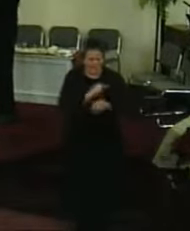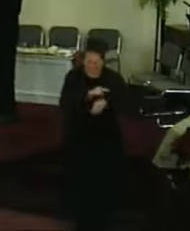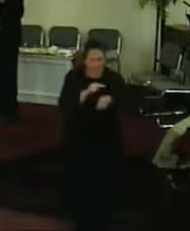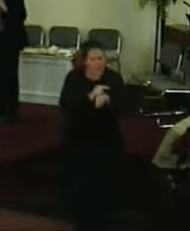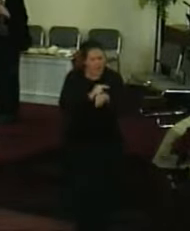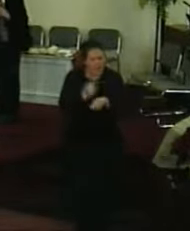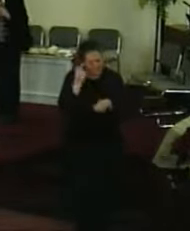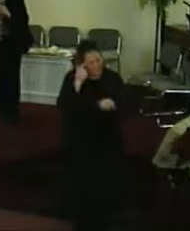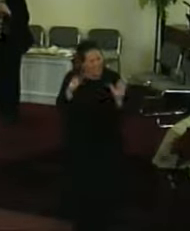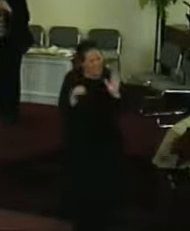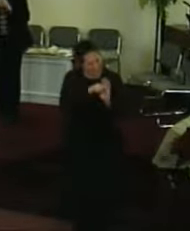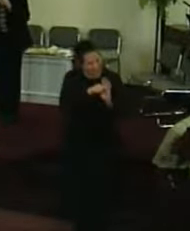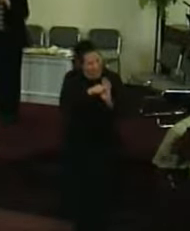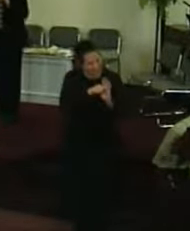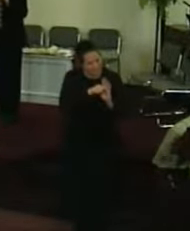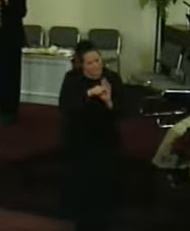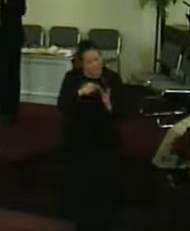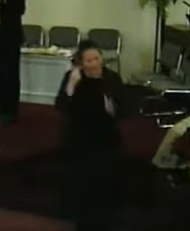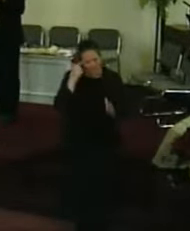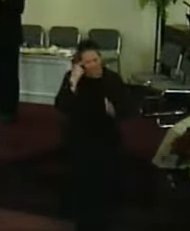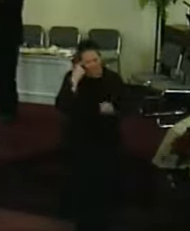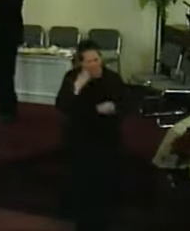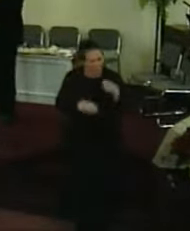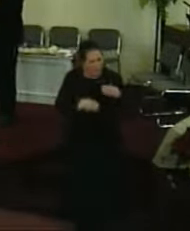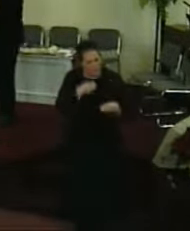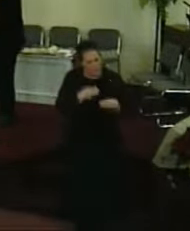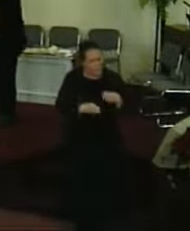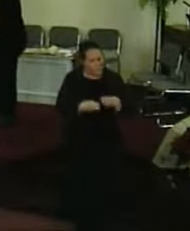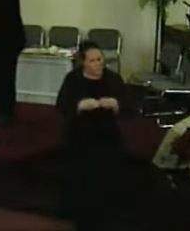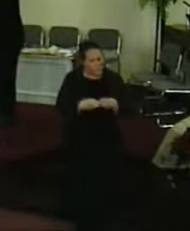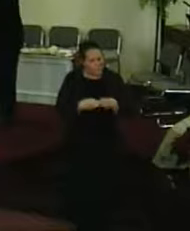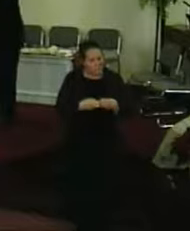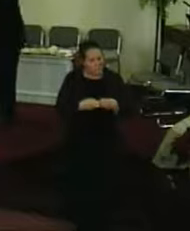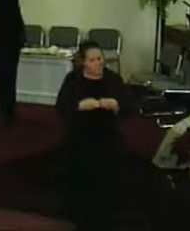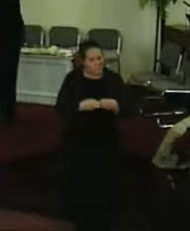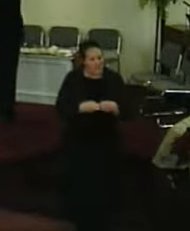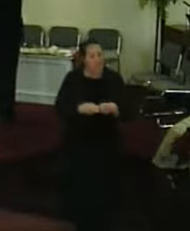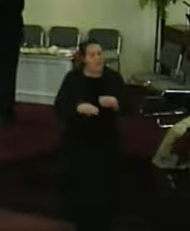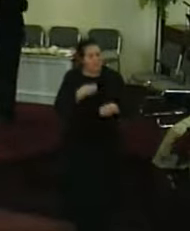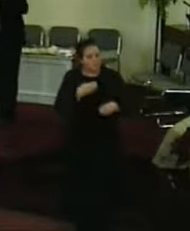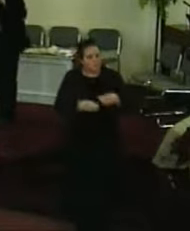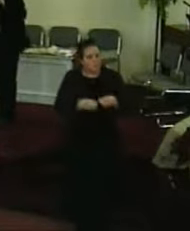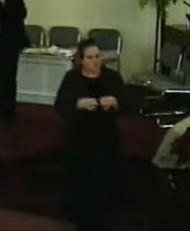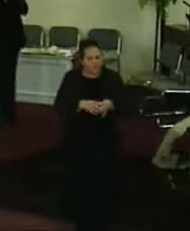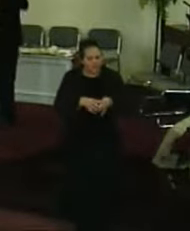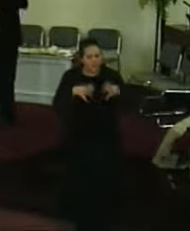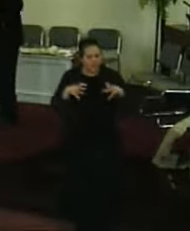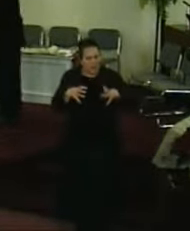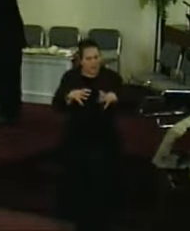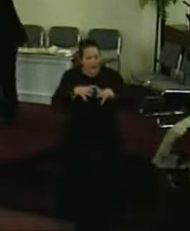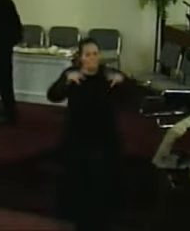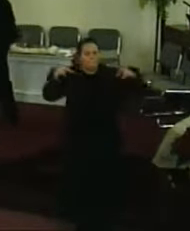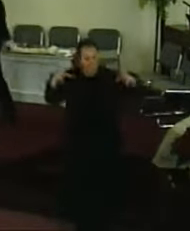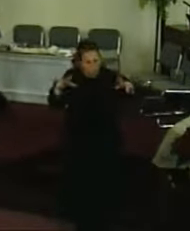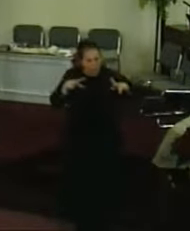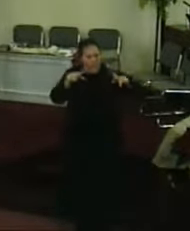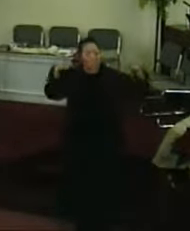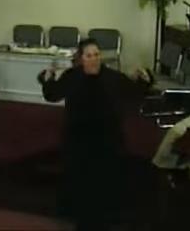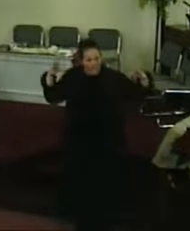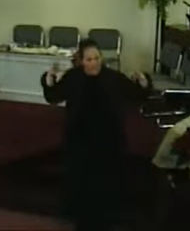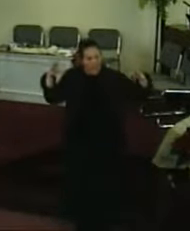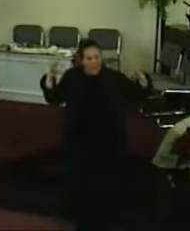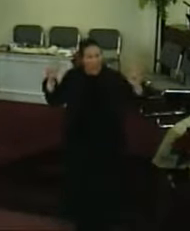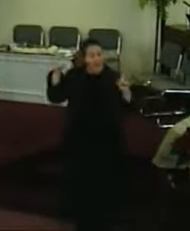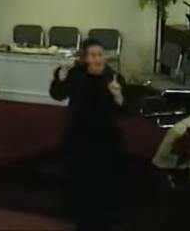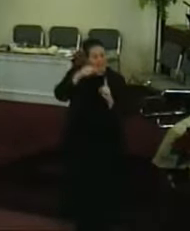on the problem. And the problem gets bigger and bigger and bigger